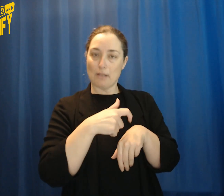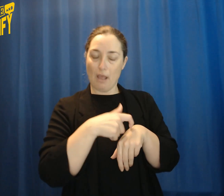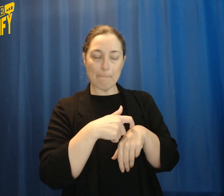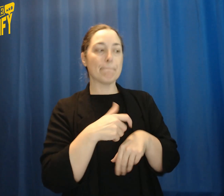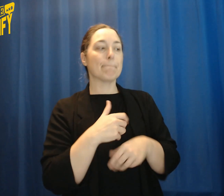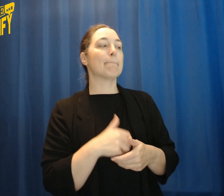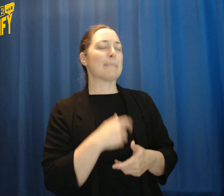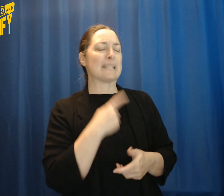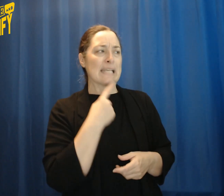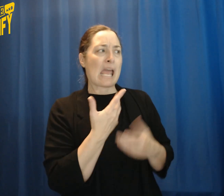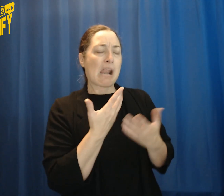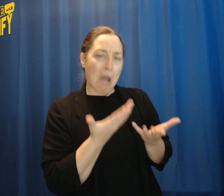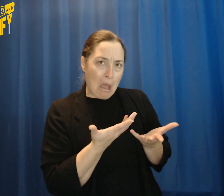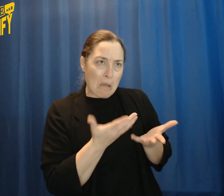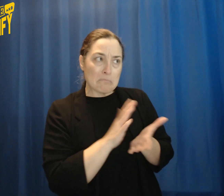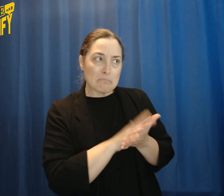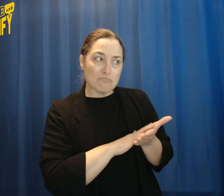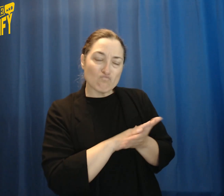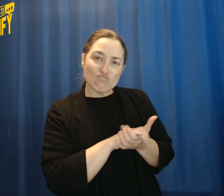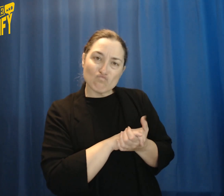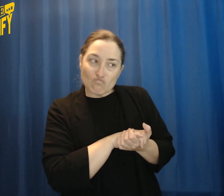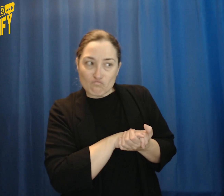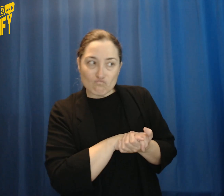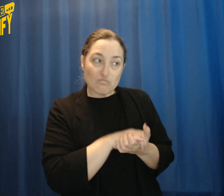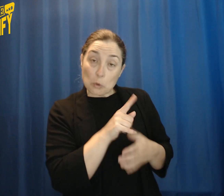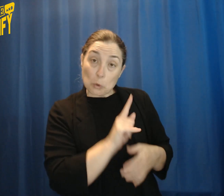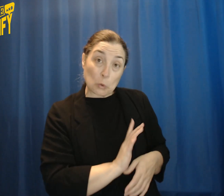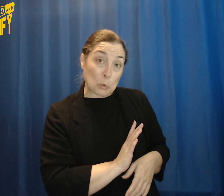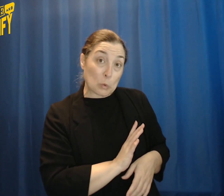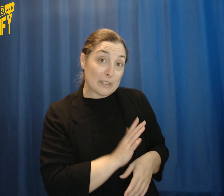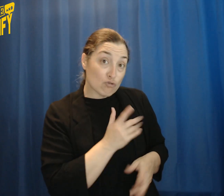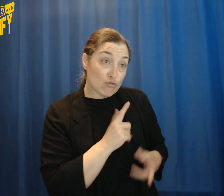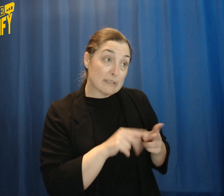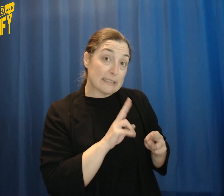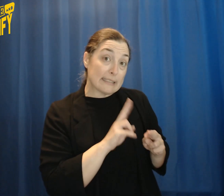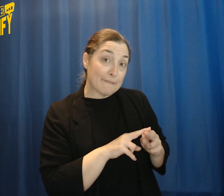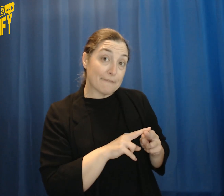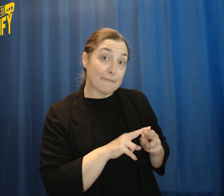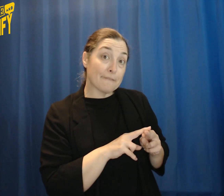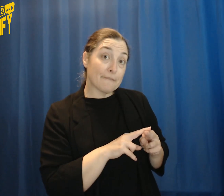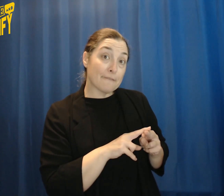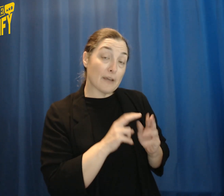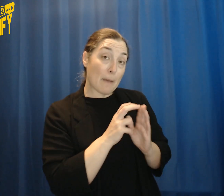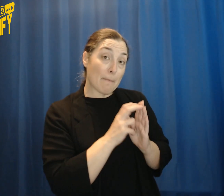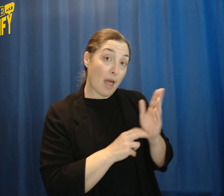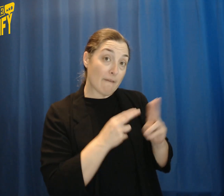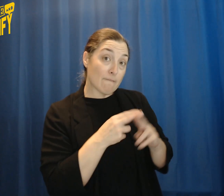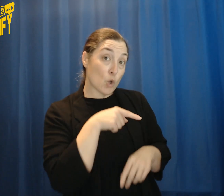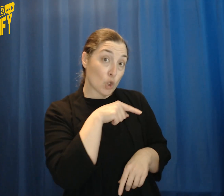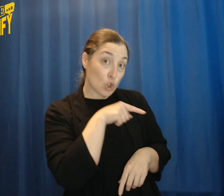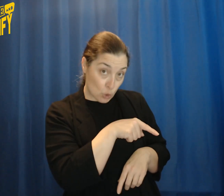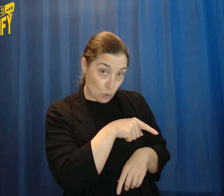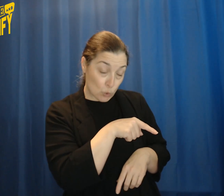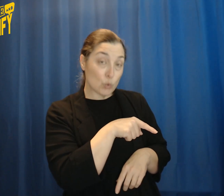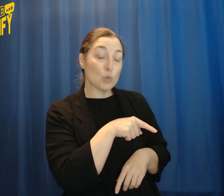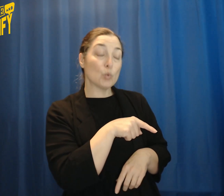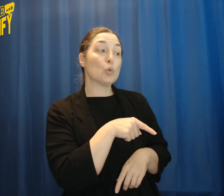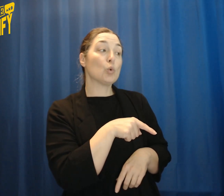goes, would you be interested if we applied for you to the Australia